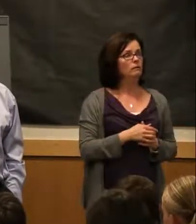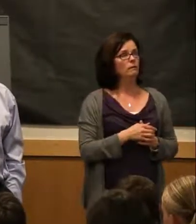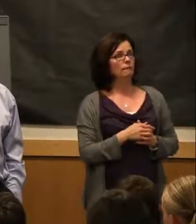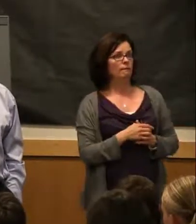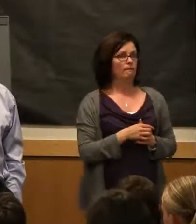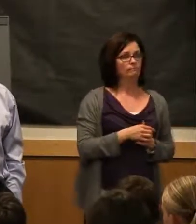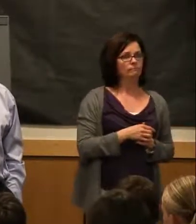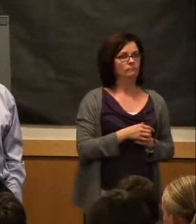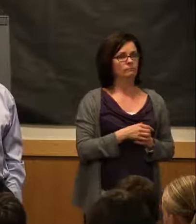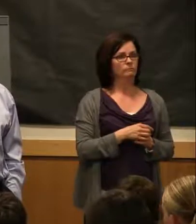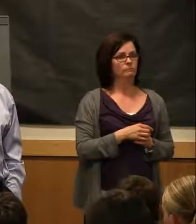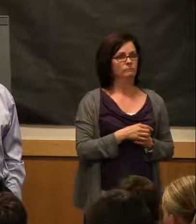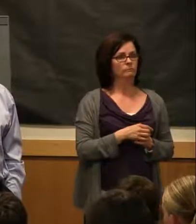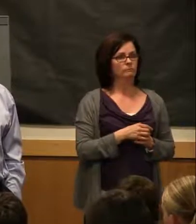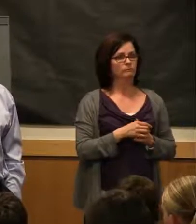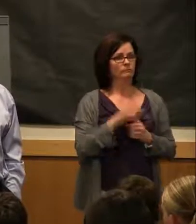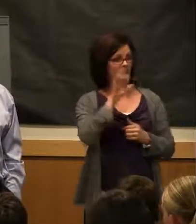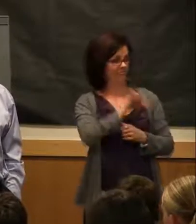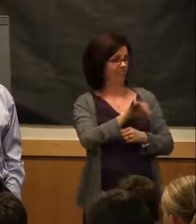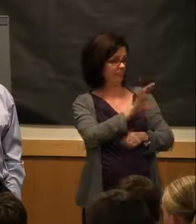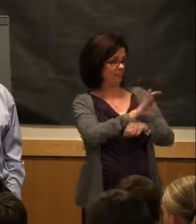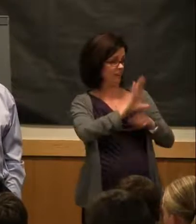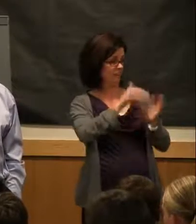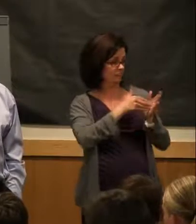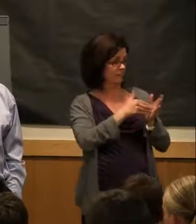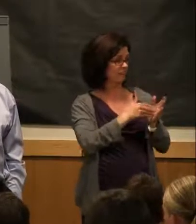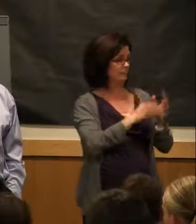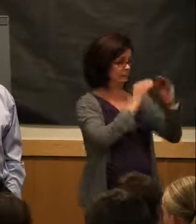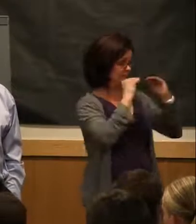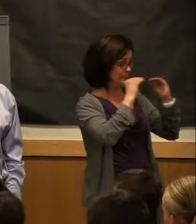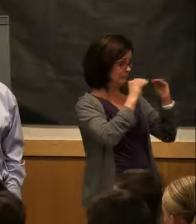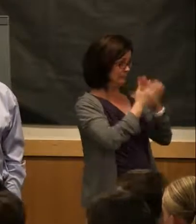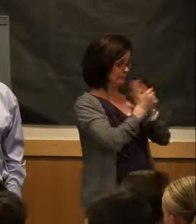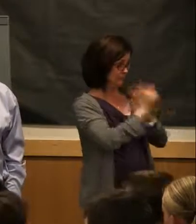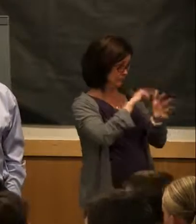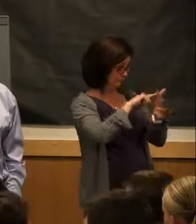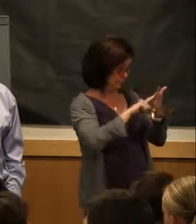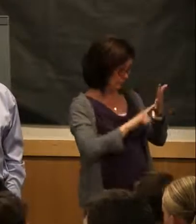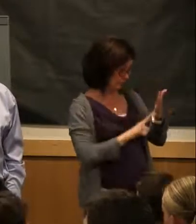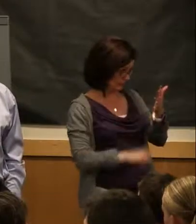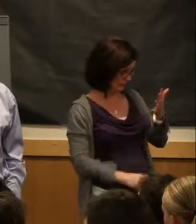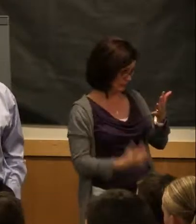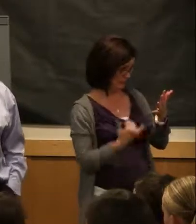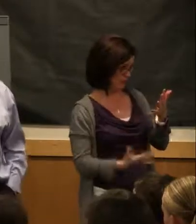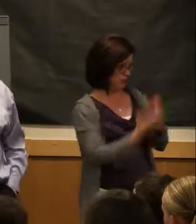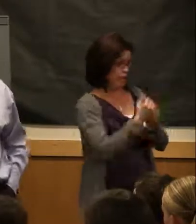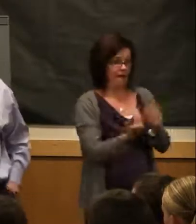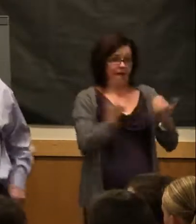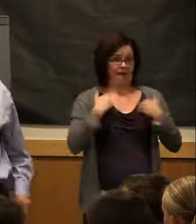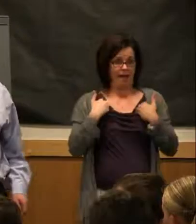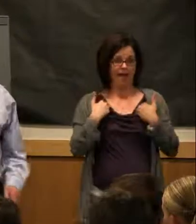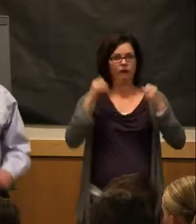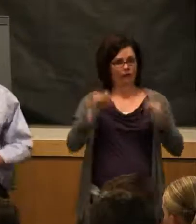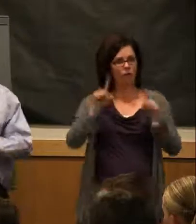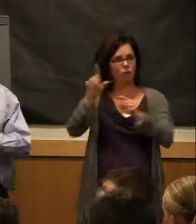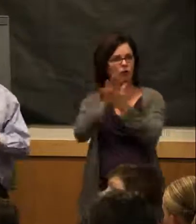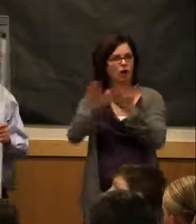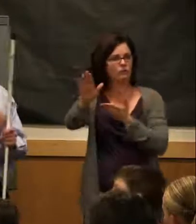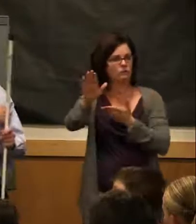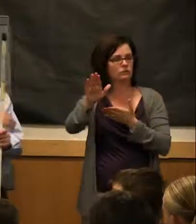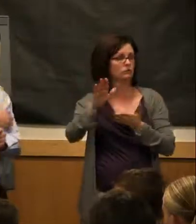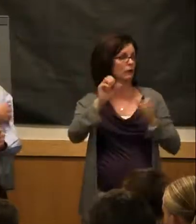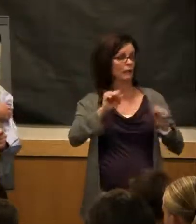and the center gave me the skills that I need to do that. I can, you